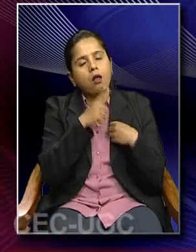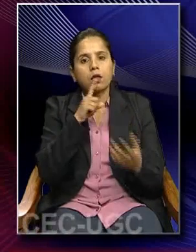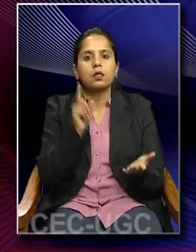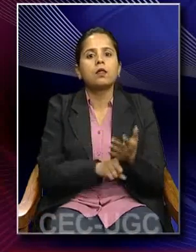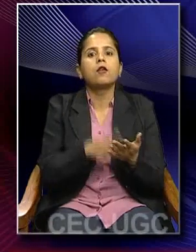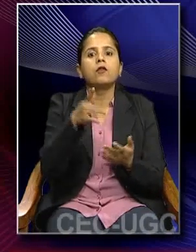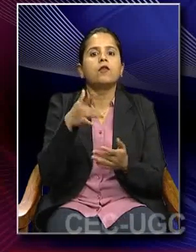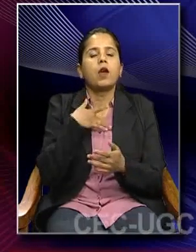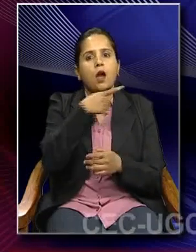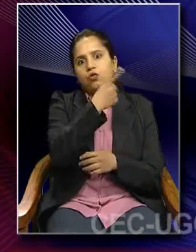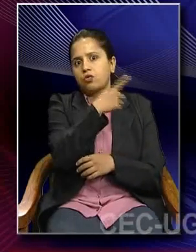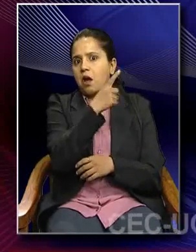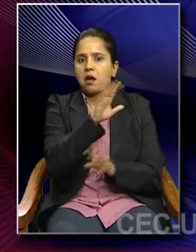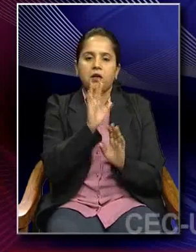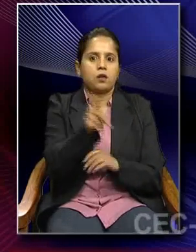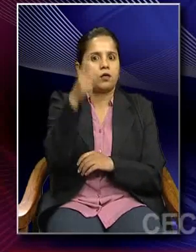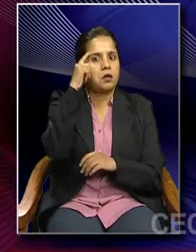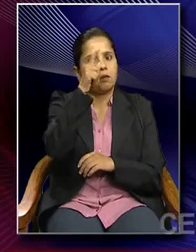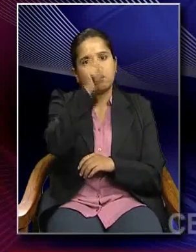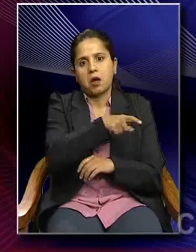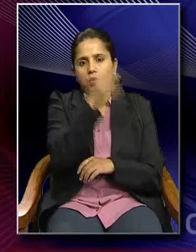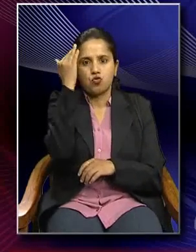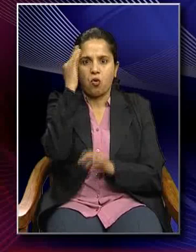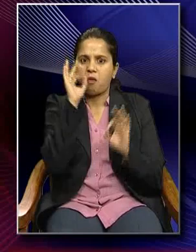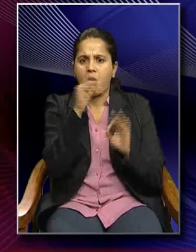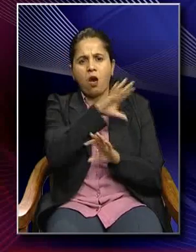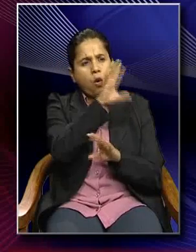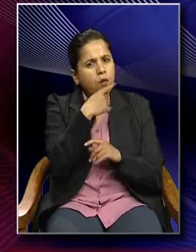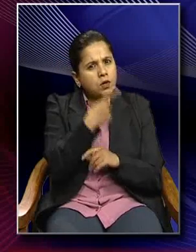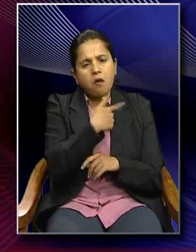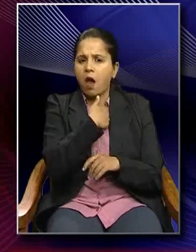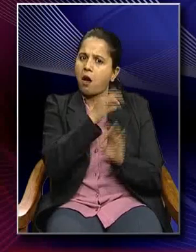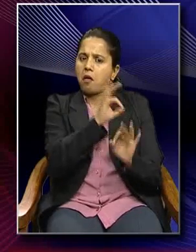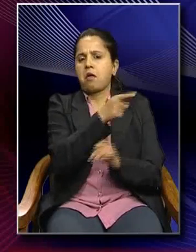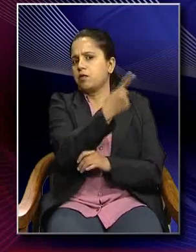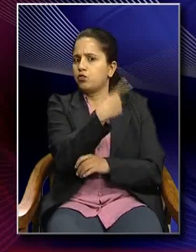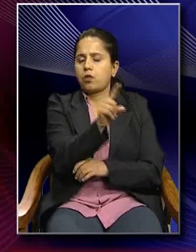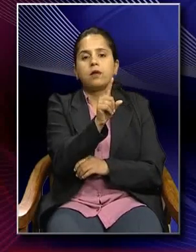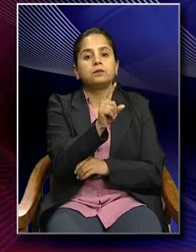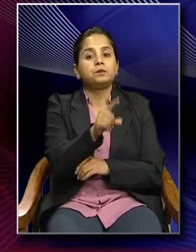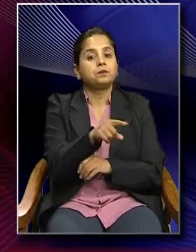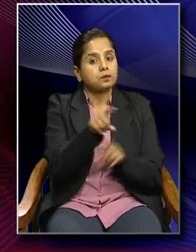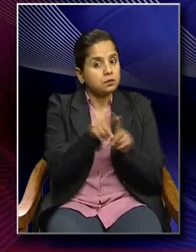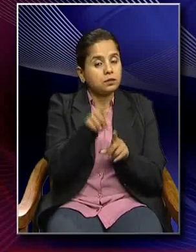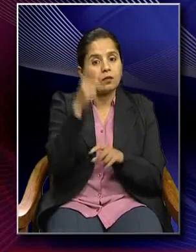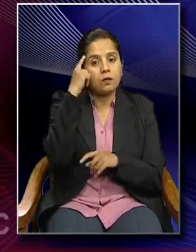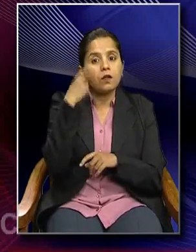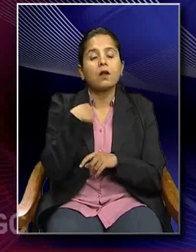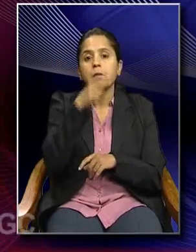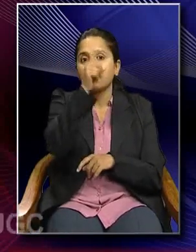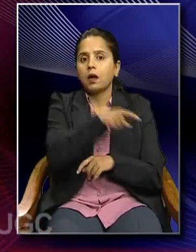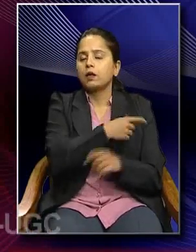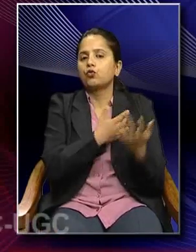you consider that person to be knowledgeable, and along with that you also consider that person to